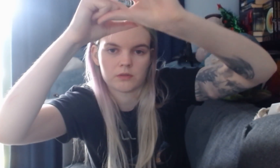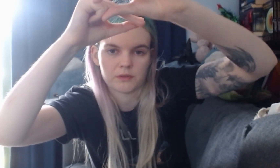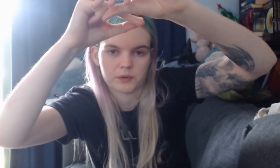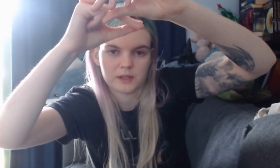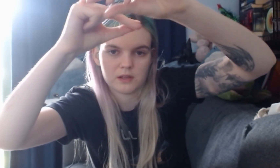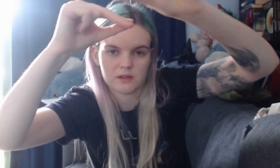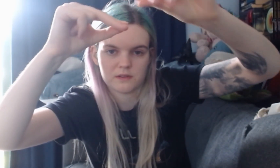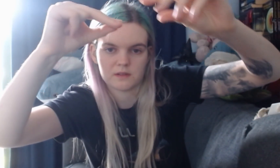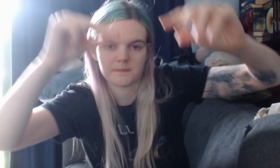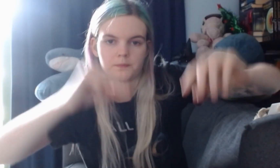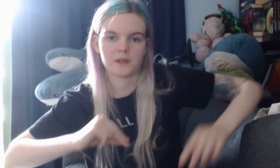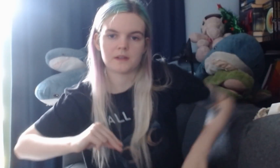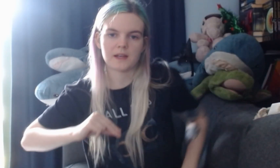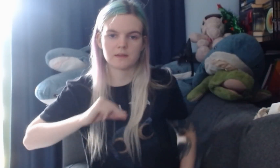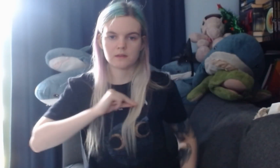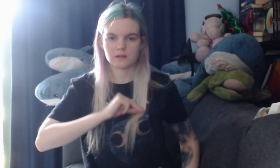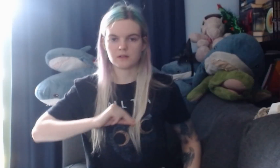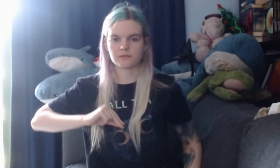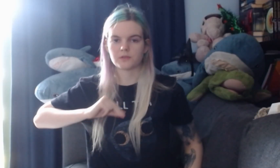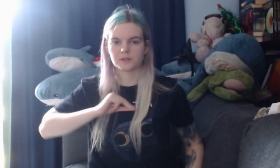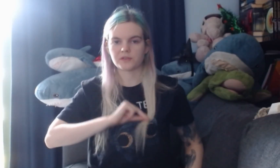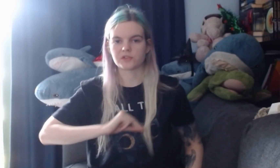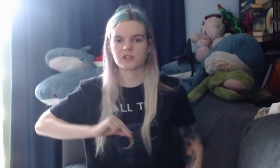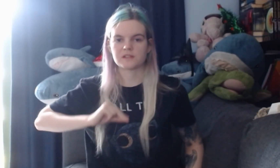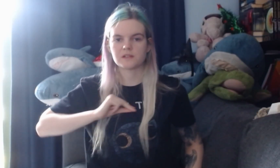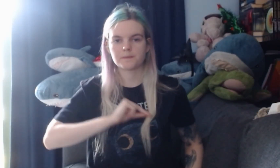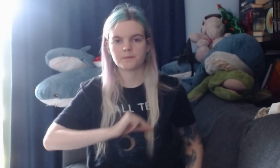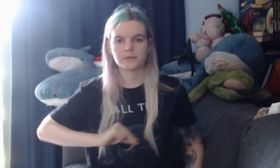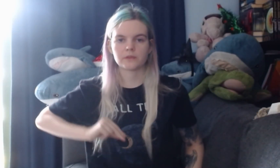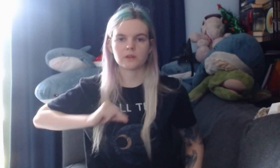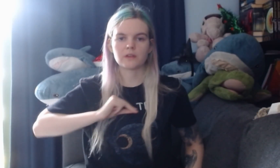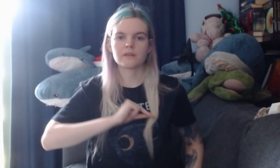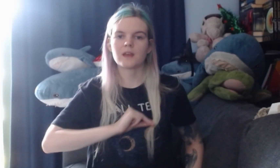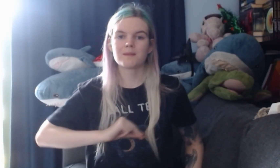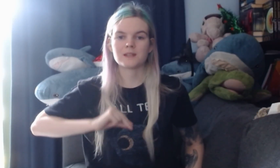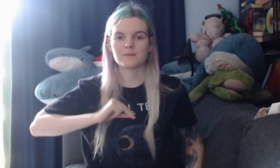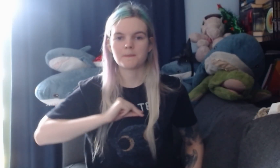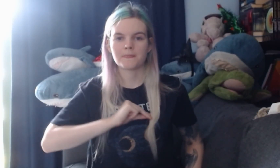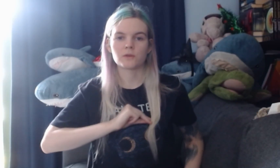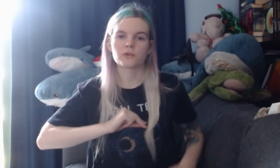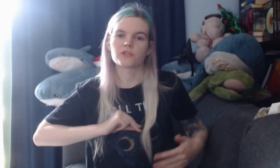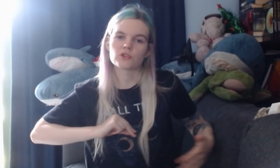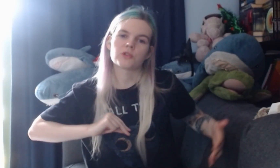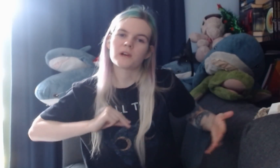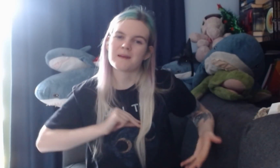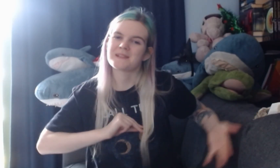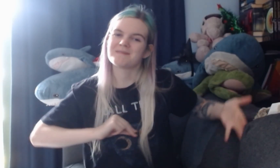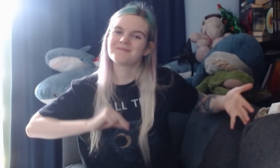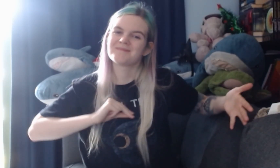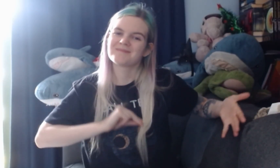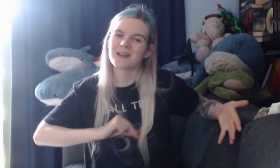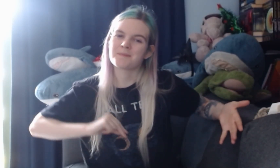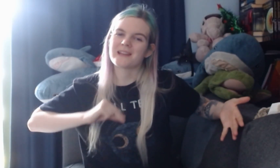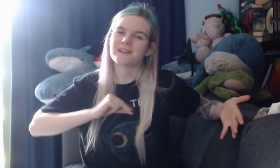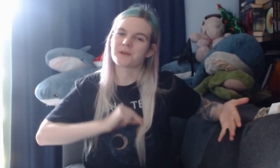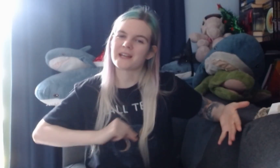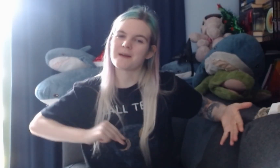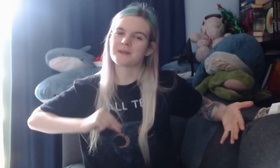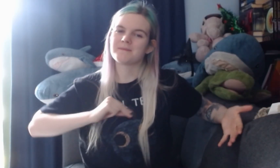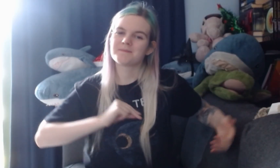like this, and then in front of our chest. So this is happy. Of course you should look happy. I'm bad at looking happy.